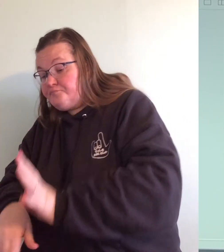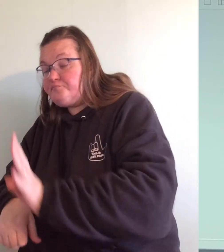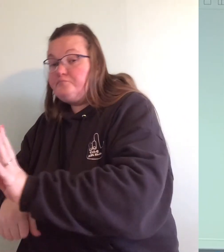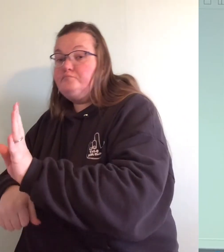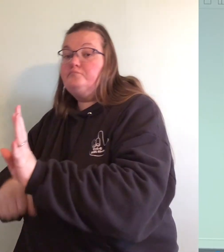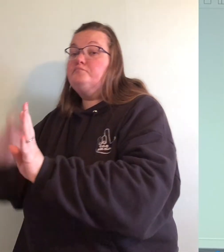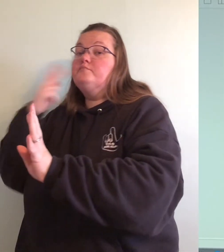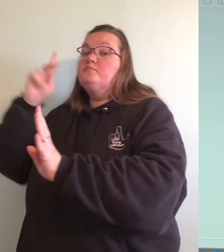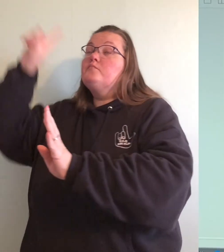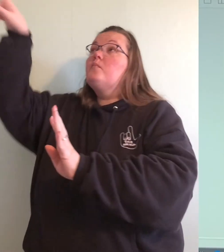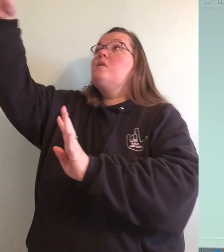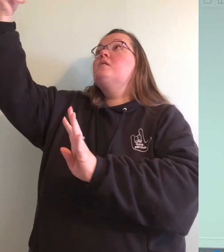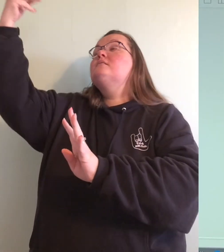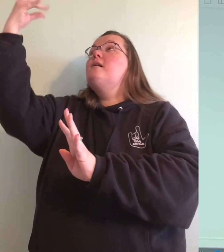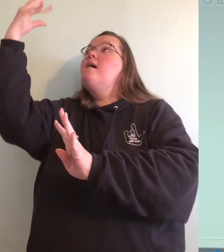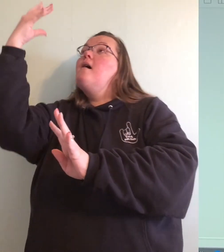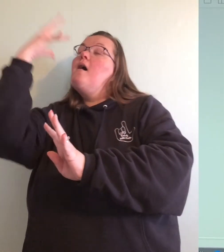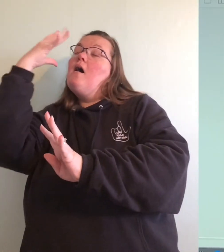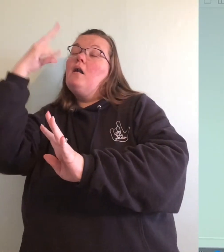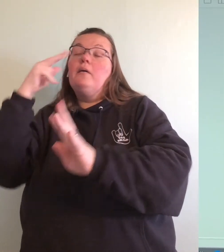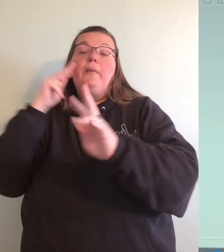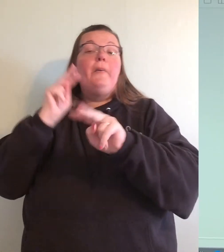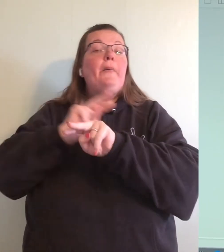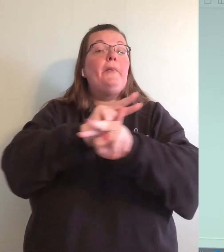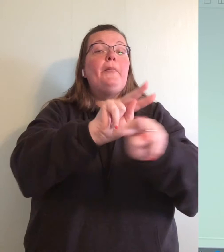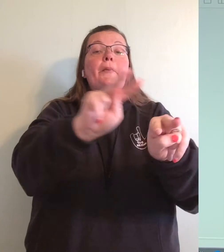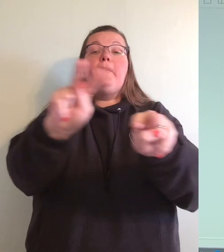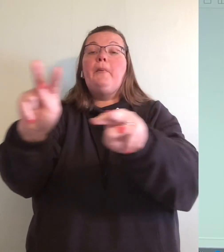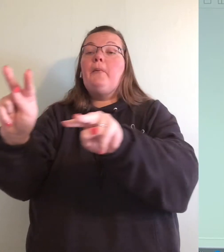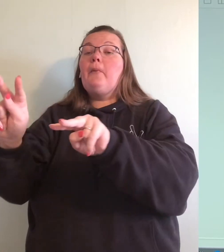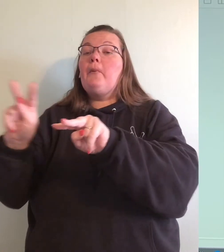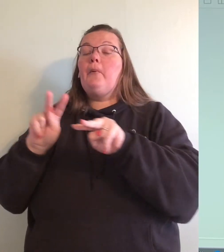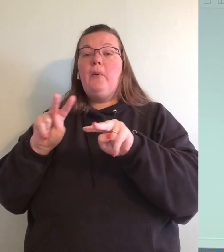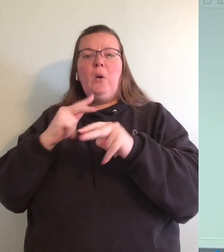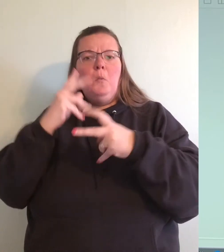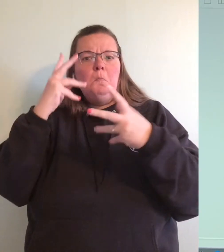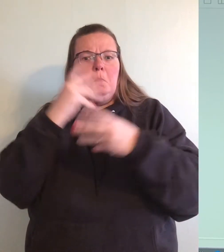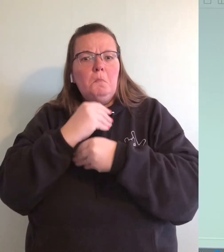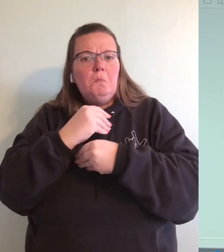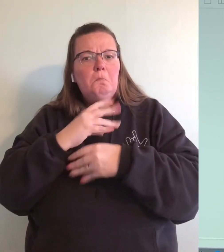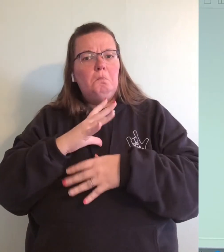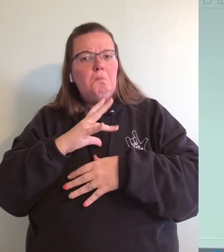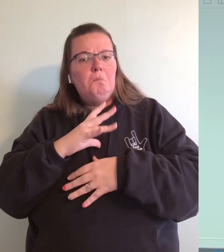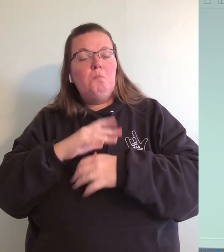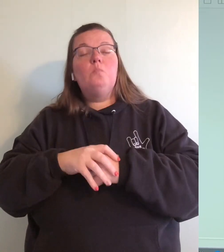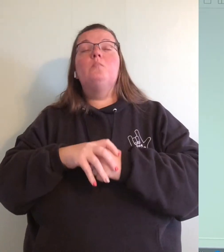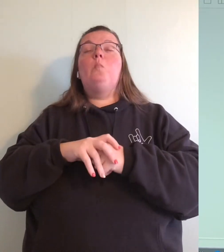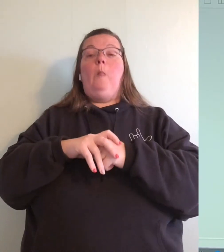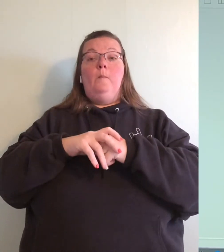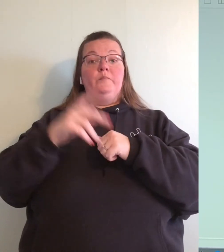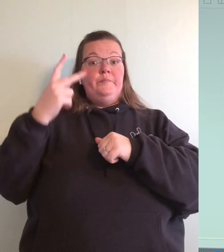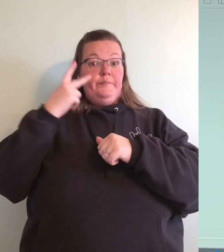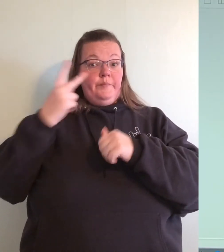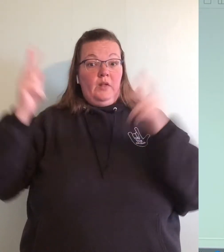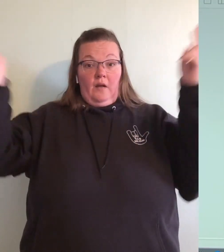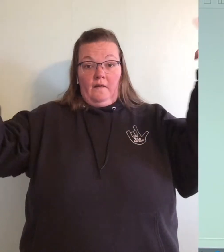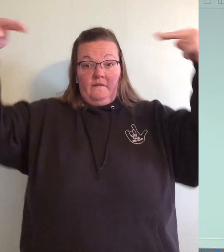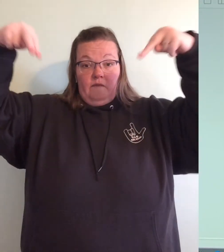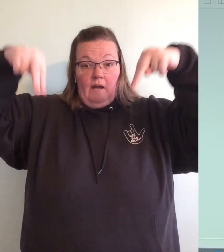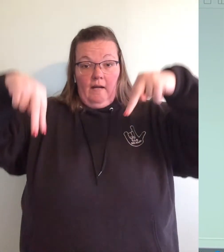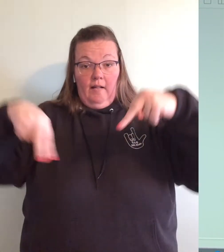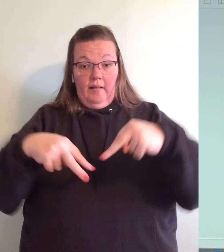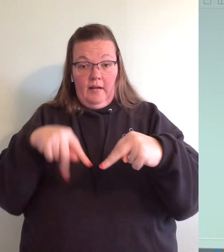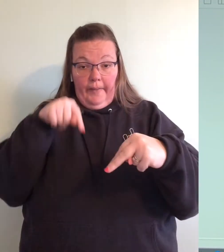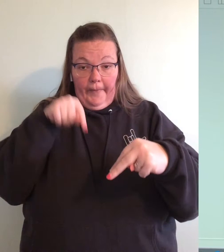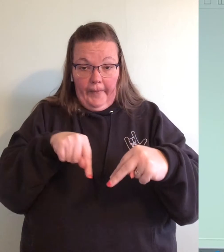and found themselves looking down on a fine sight. They were standing on the edge of a steep, narrow valley, at the bottom of